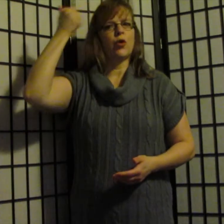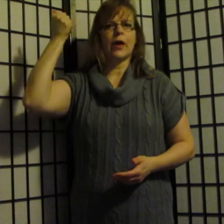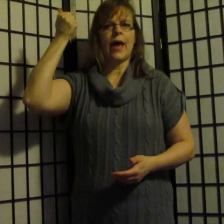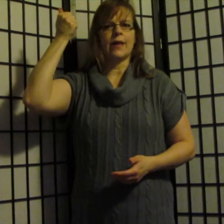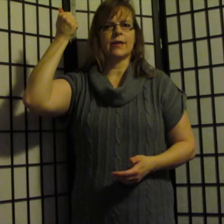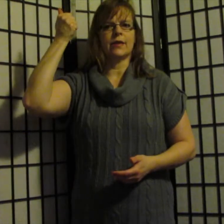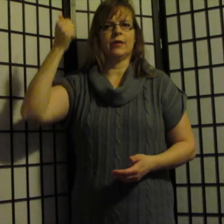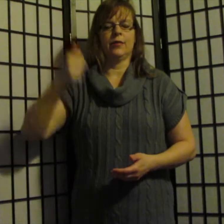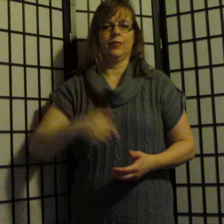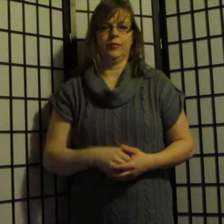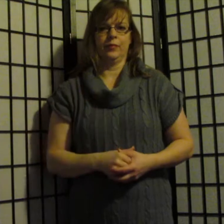Forget.